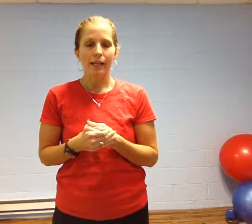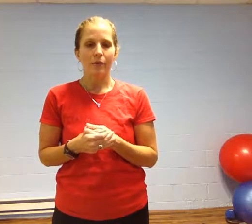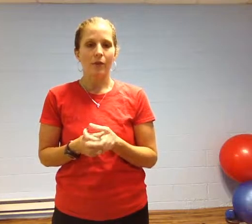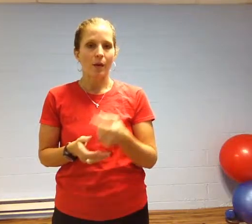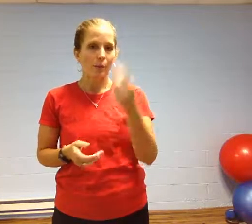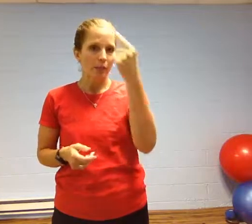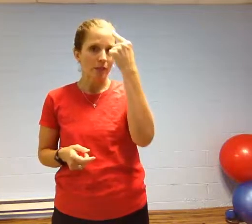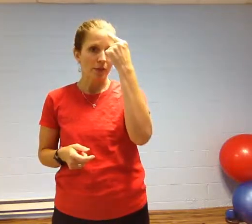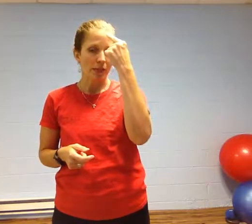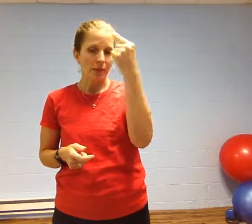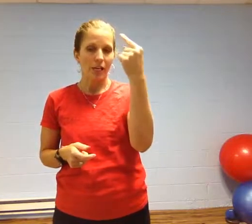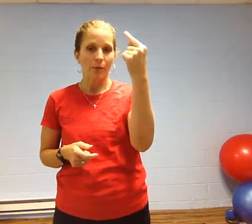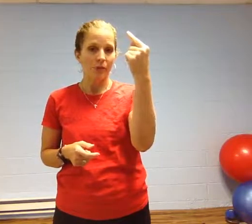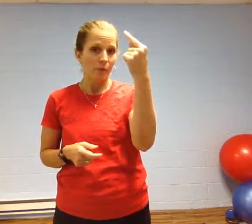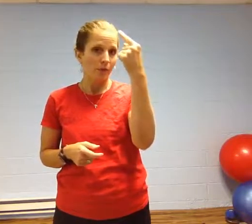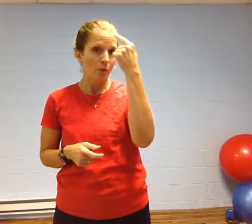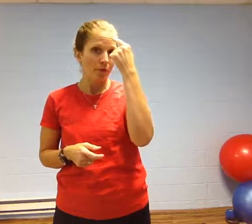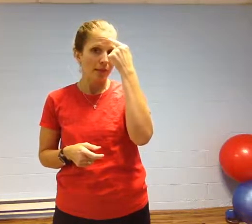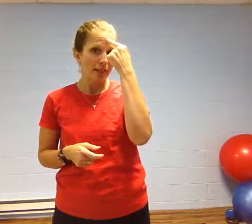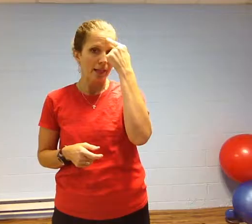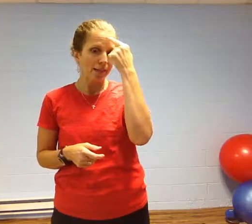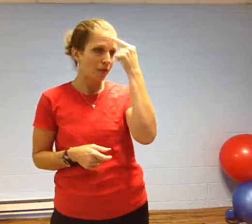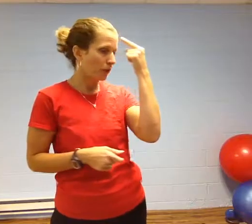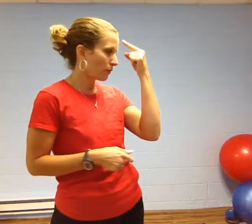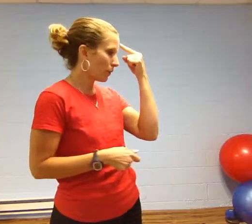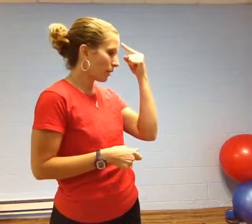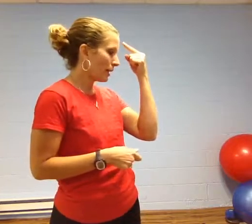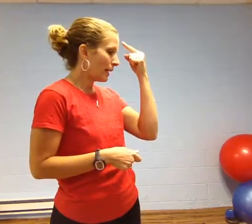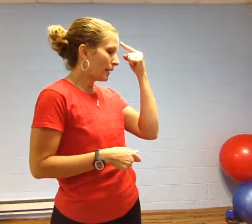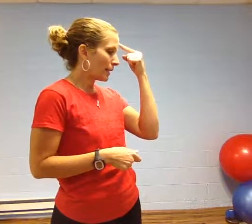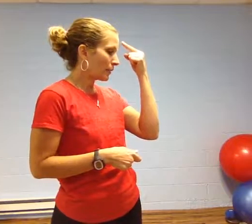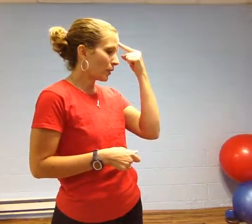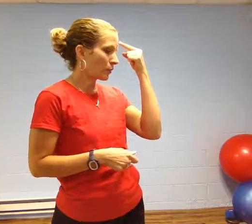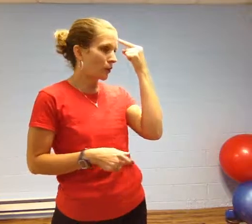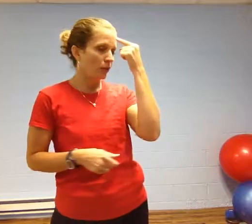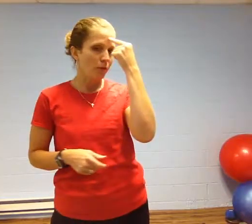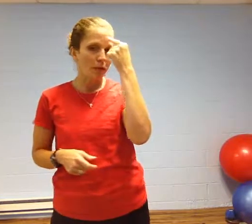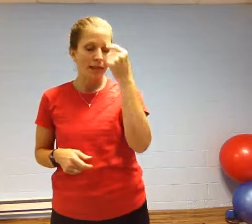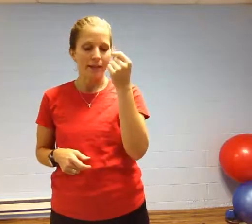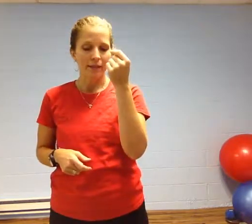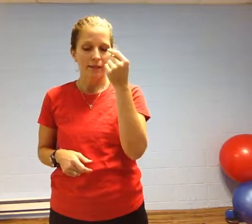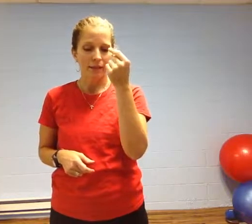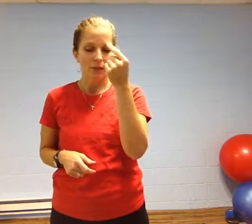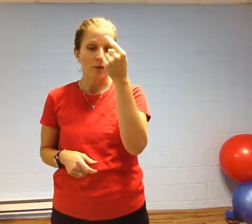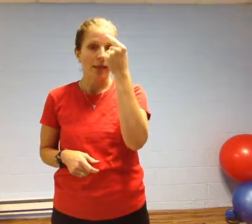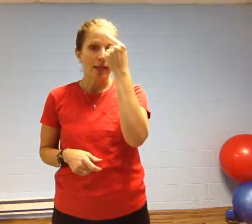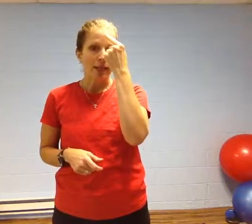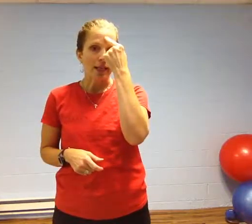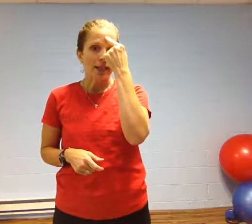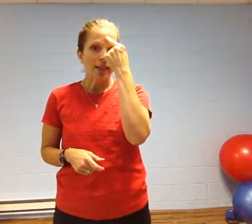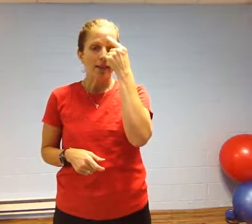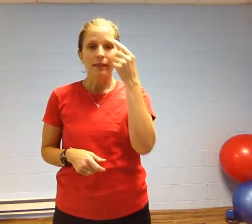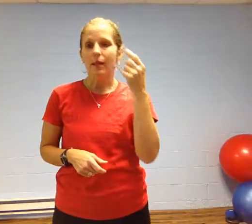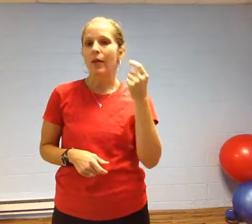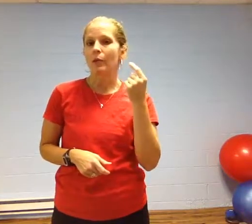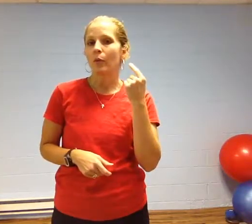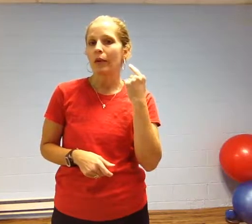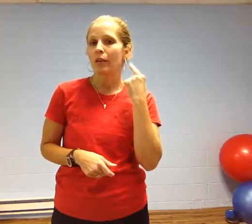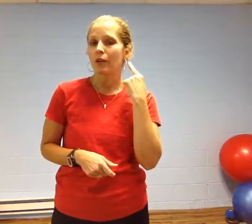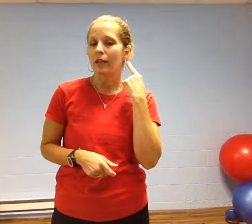that one we're going to do the same sign we've done before for India, just your index finger to your forehead. So India's, and then point at your